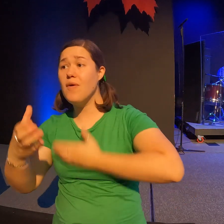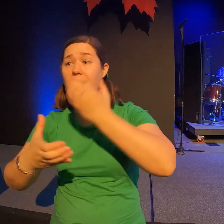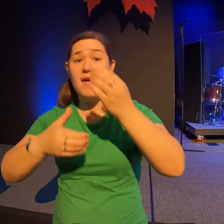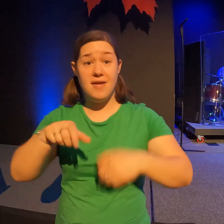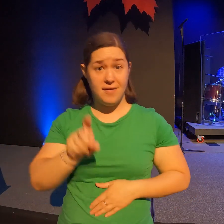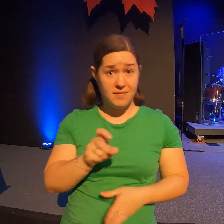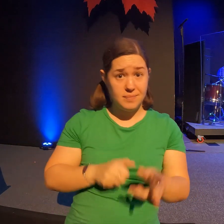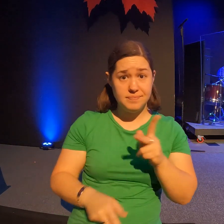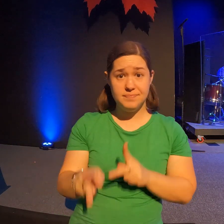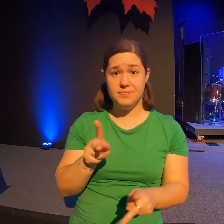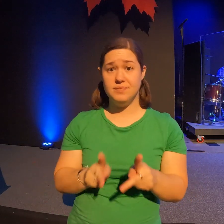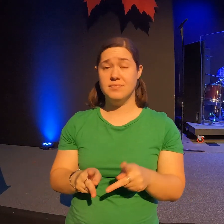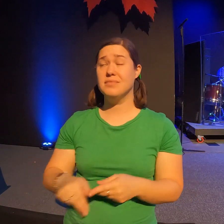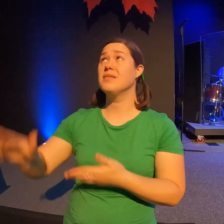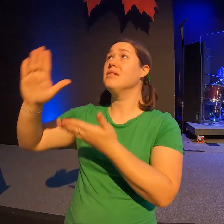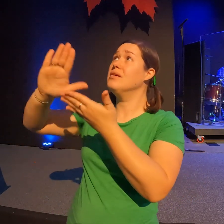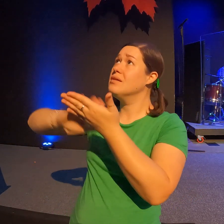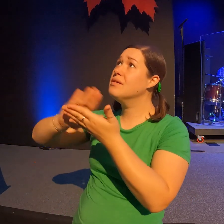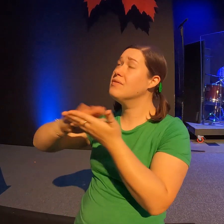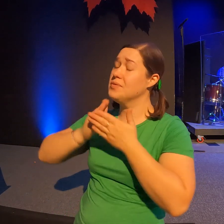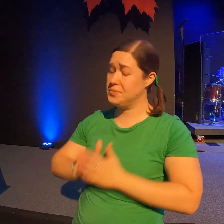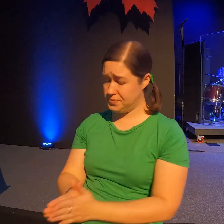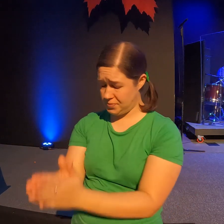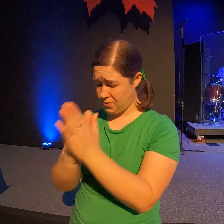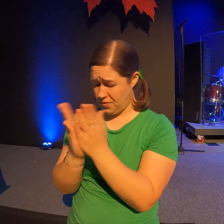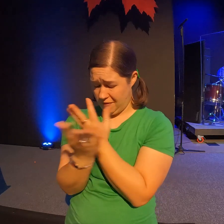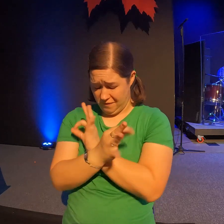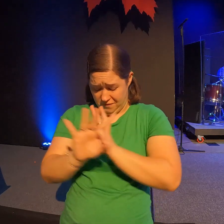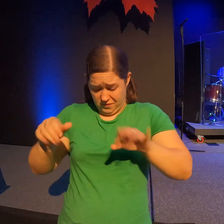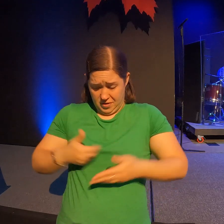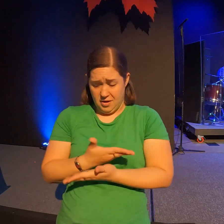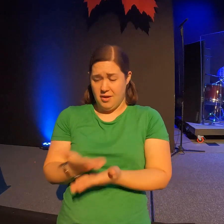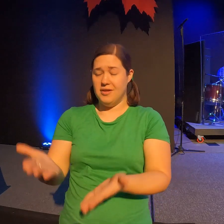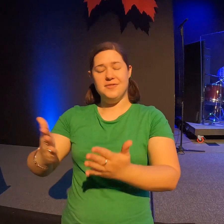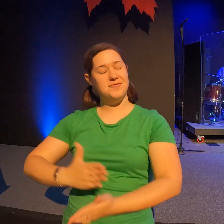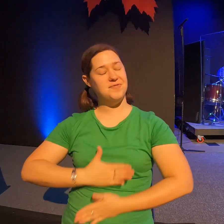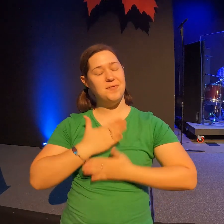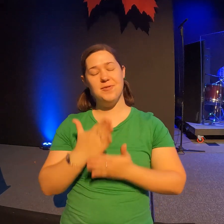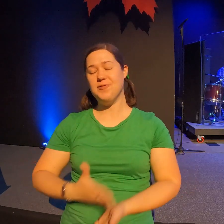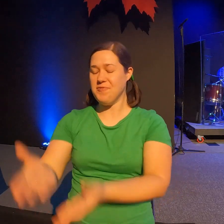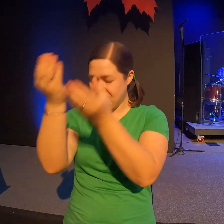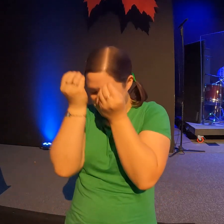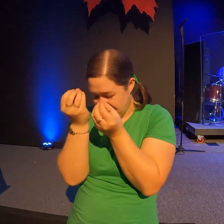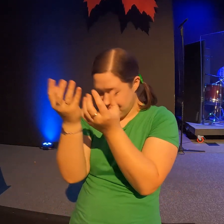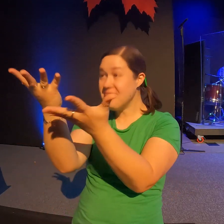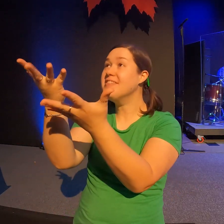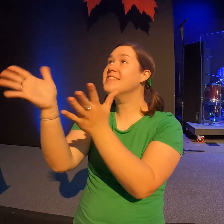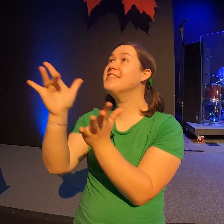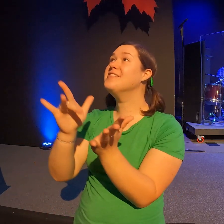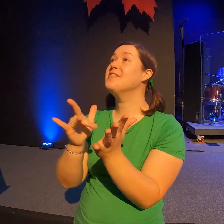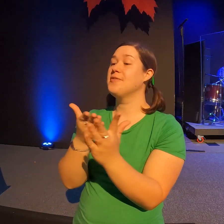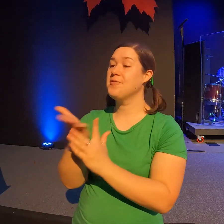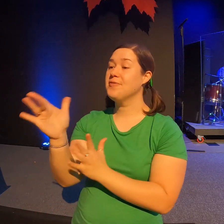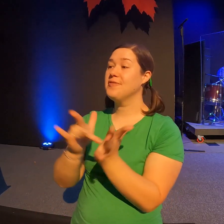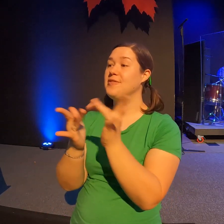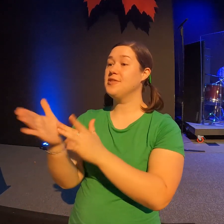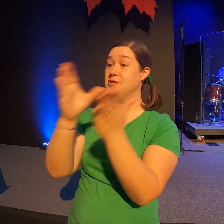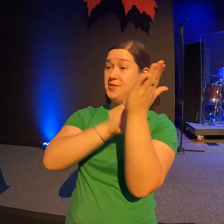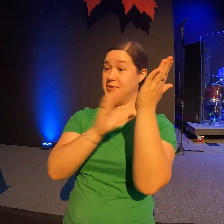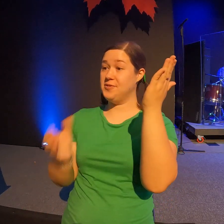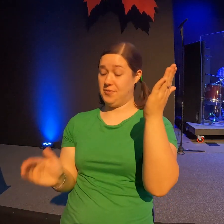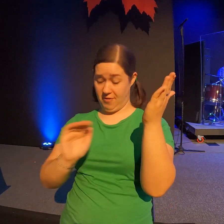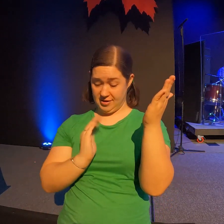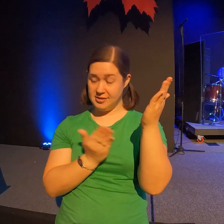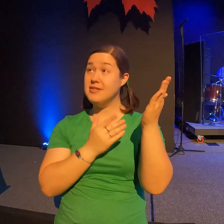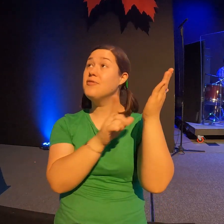cry of the needy. Forgive us, we pray. Free us for joyful obedience through Jesus Christ our